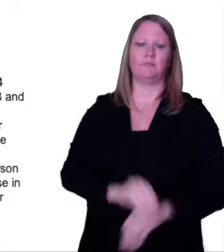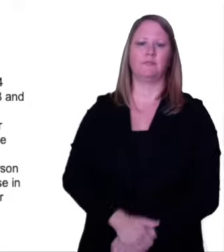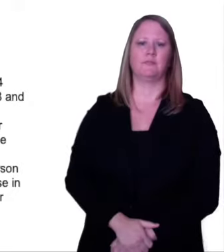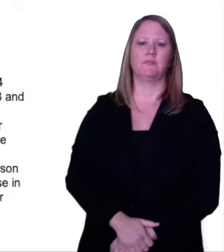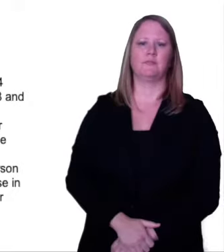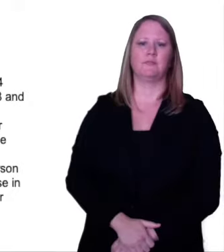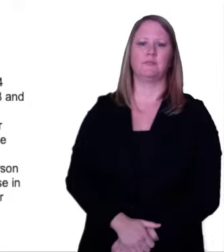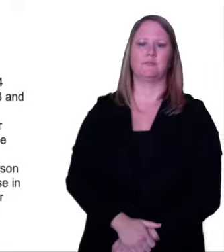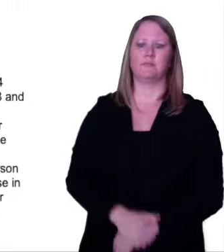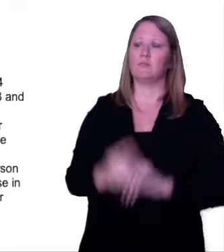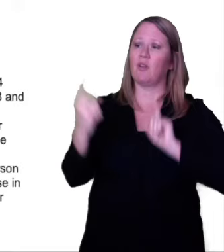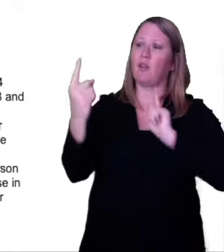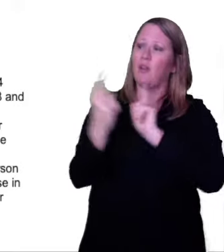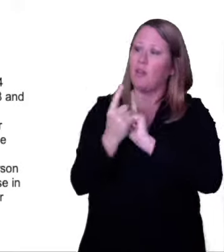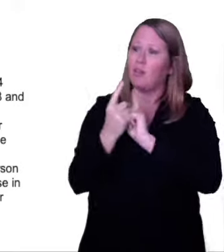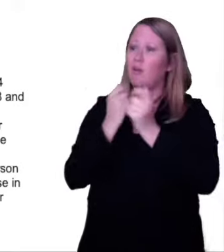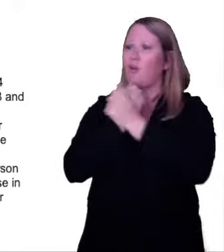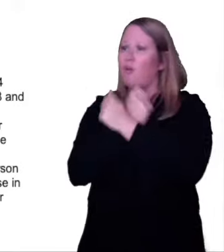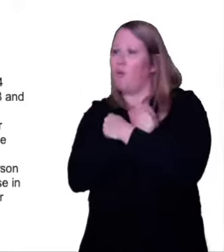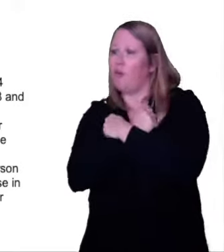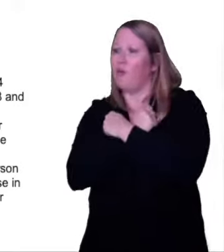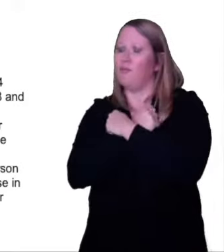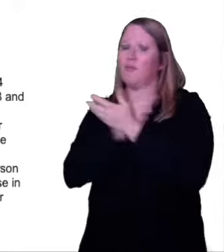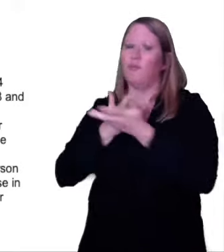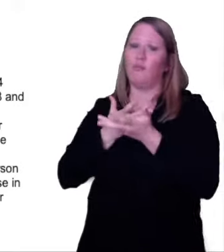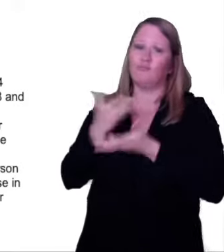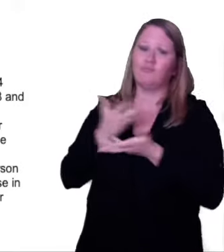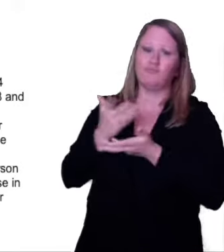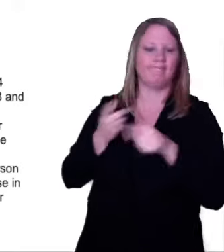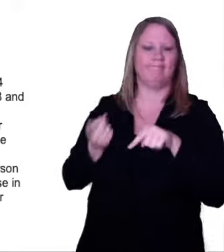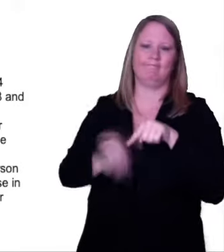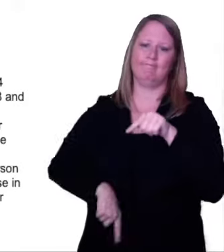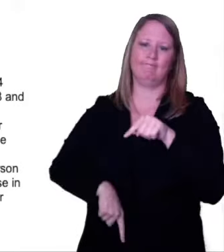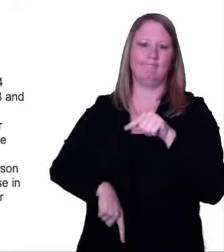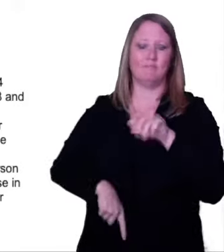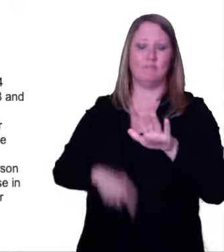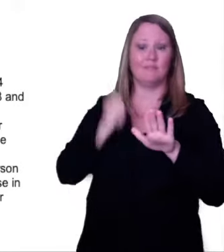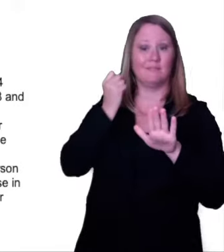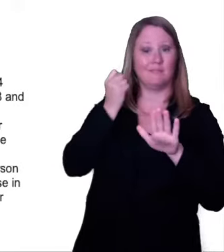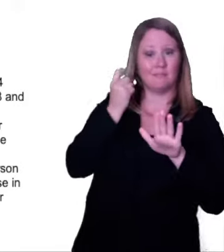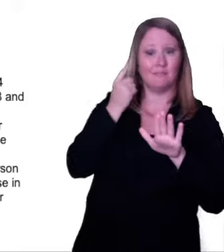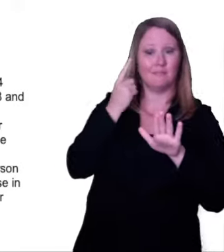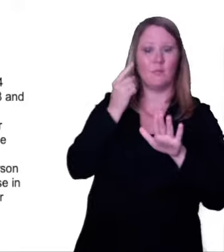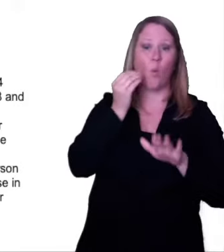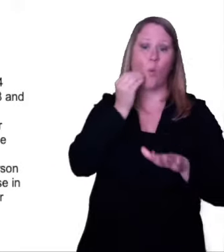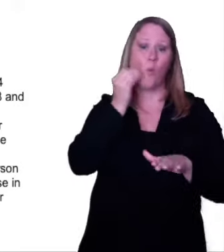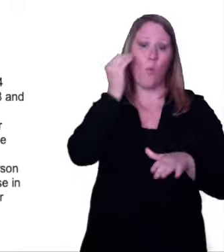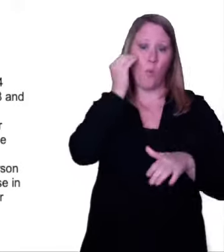same household, to providing or obtaining essential services